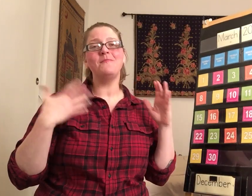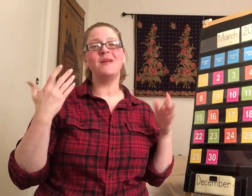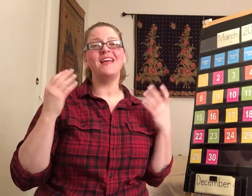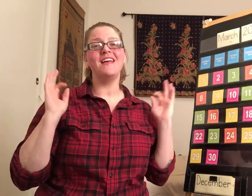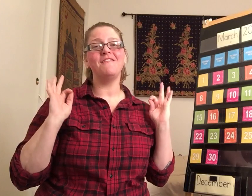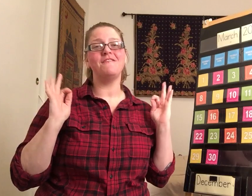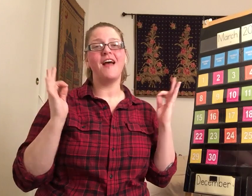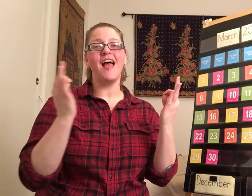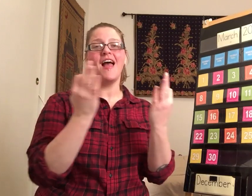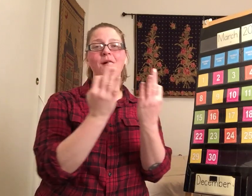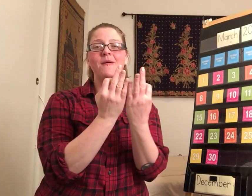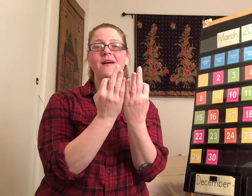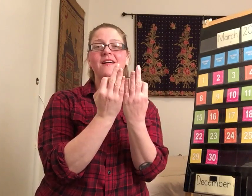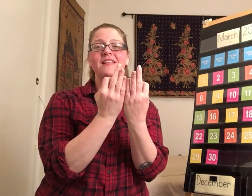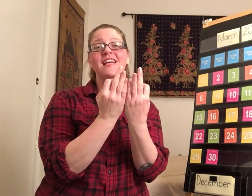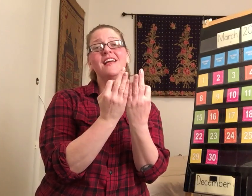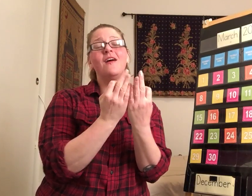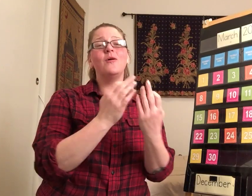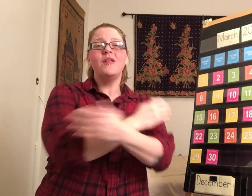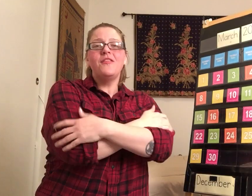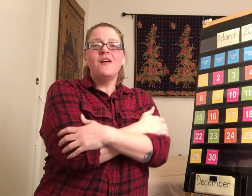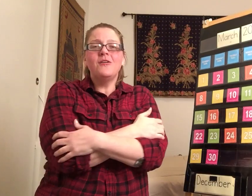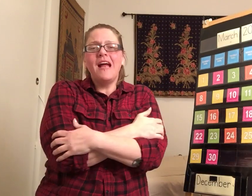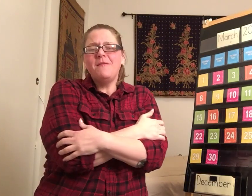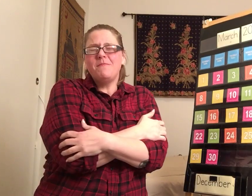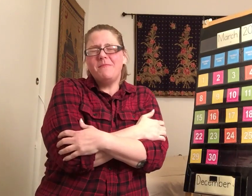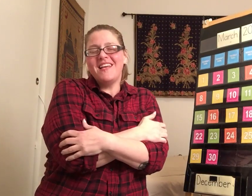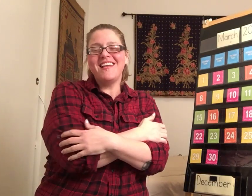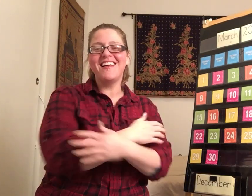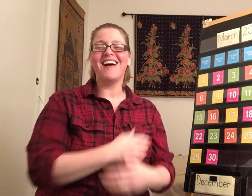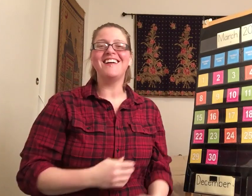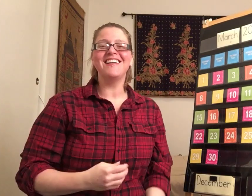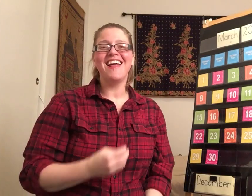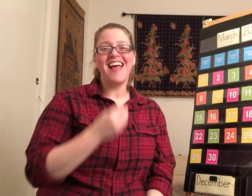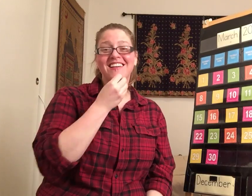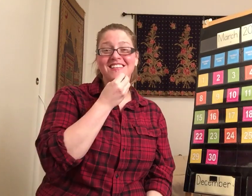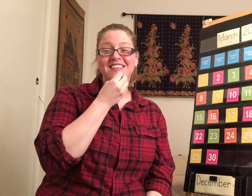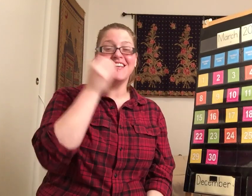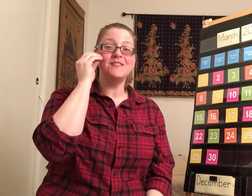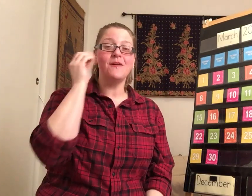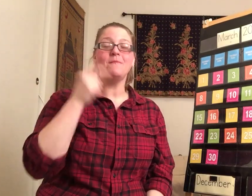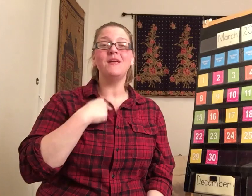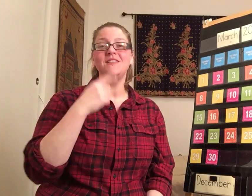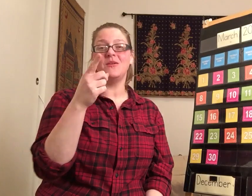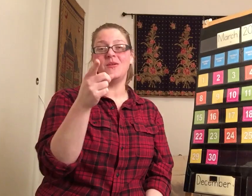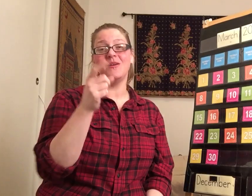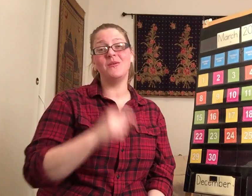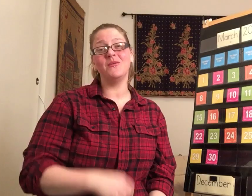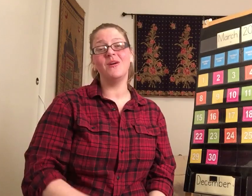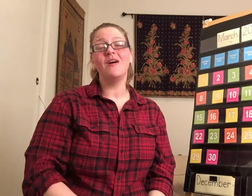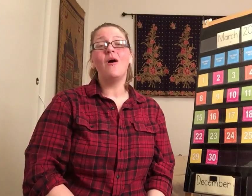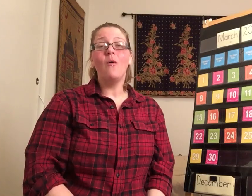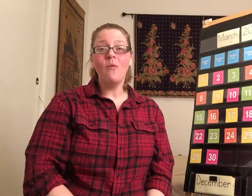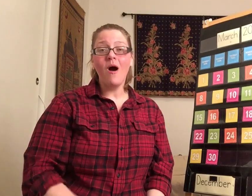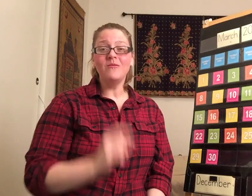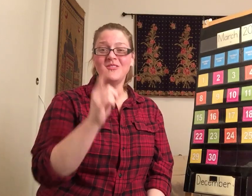happy family with a great big hug and a kiss from me to you. Won't